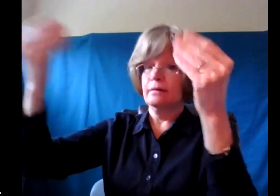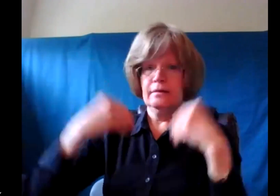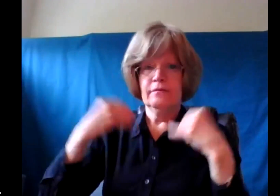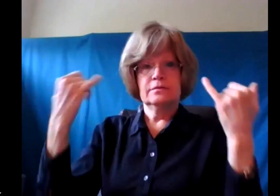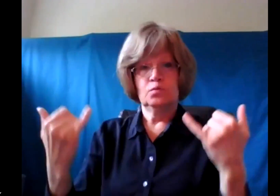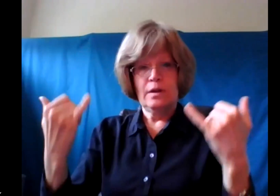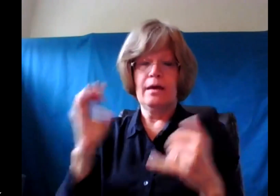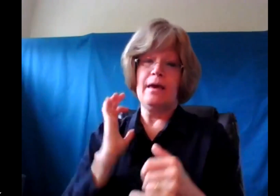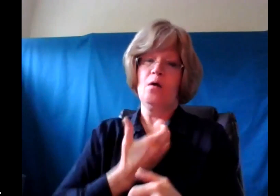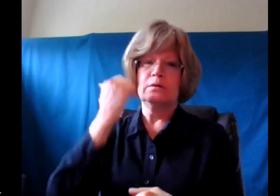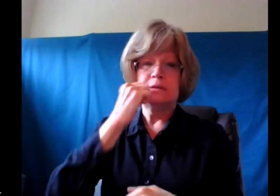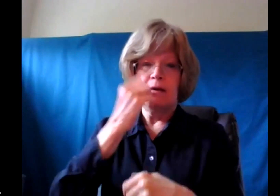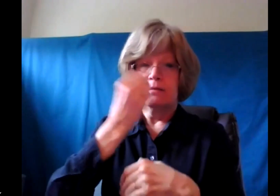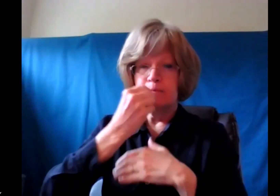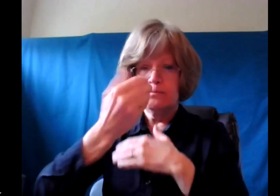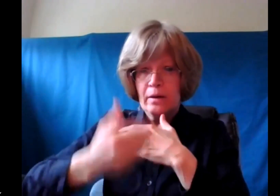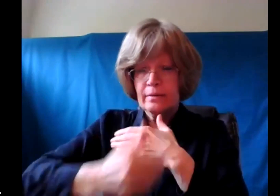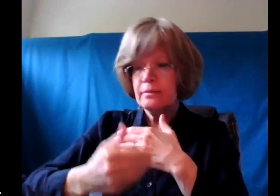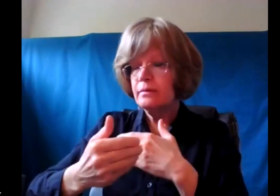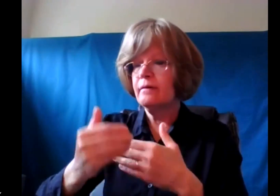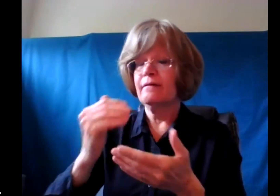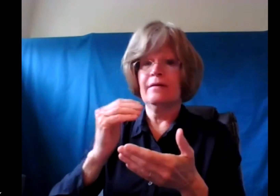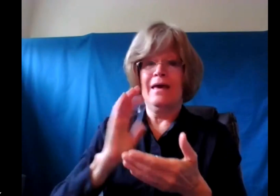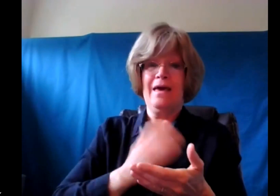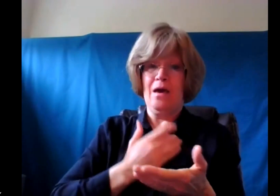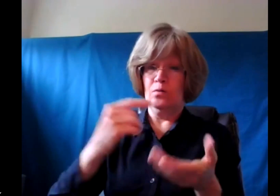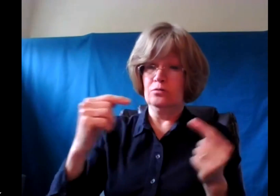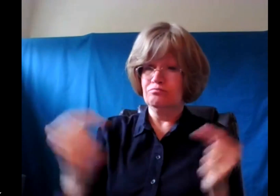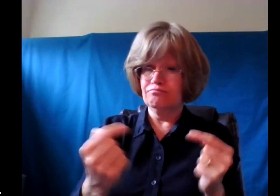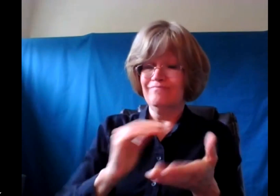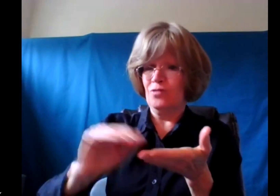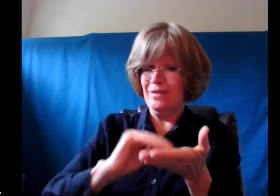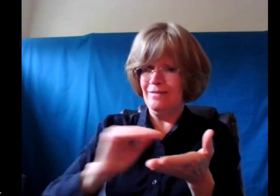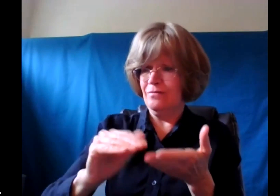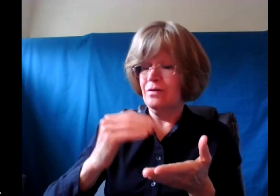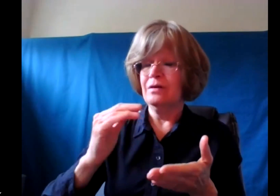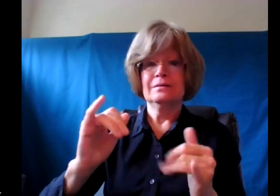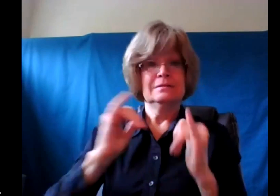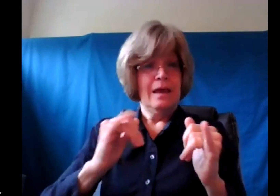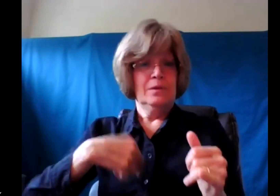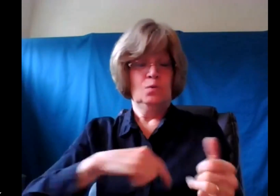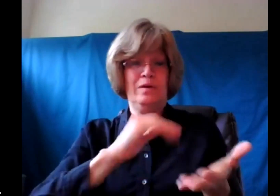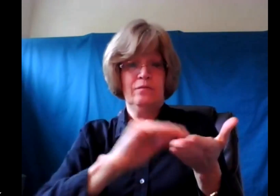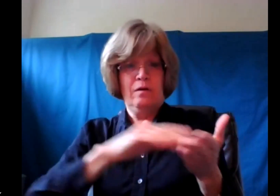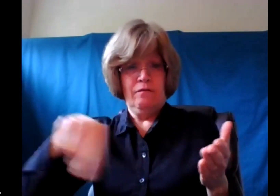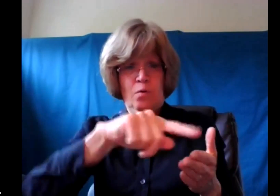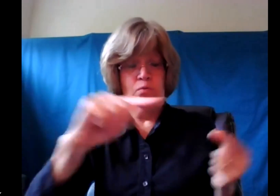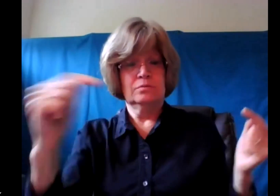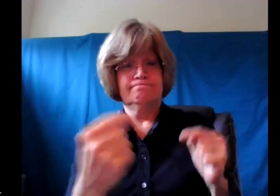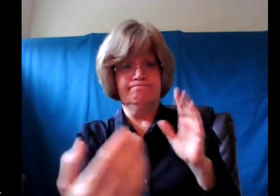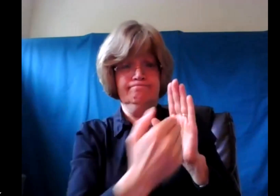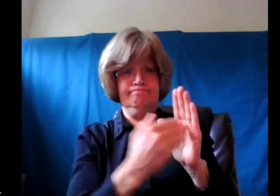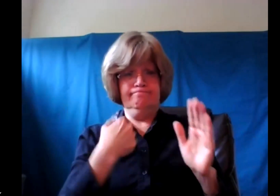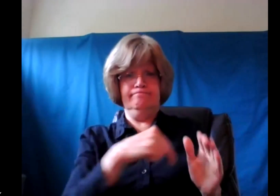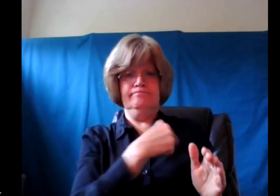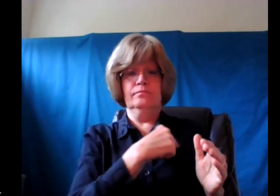Give us this day our daily bread, and forgive us our trespasses as we forgive those who trespass